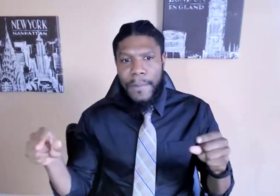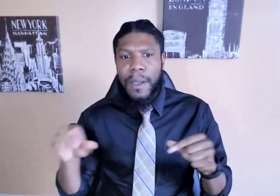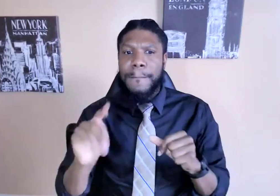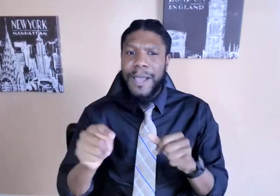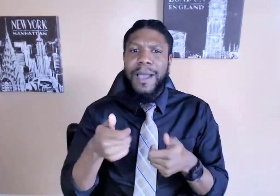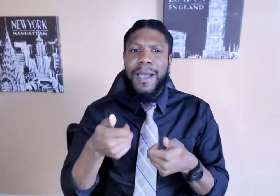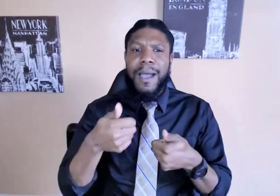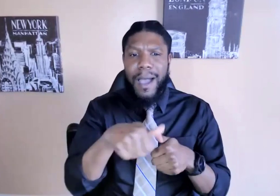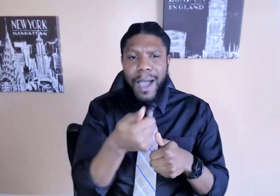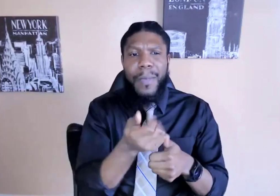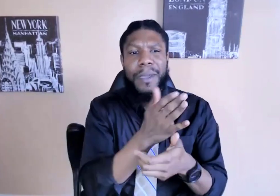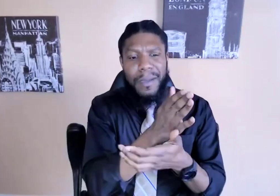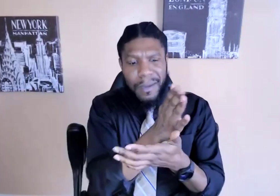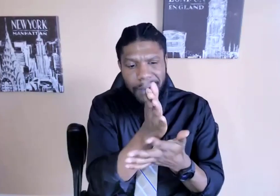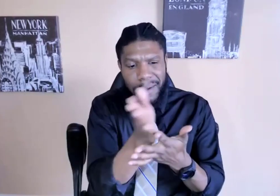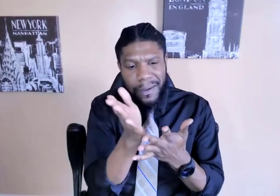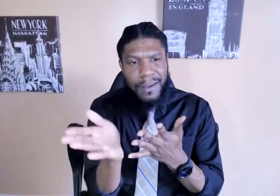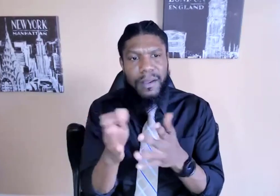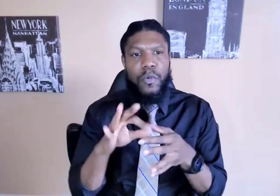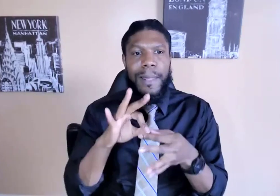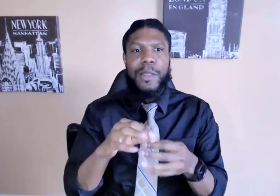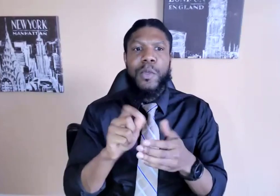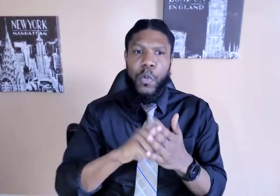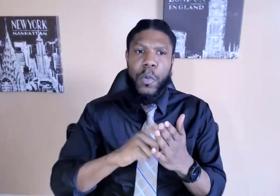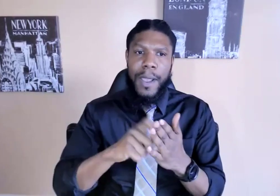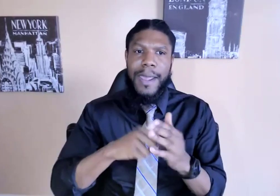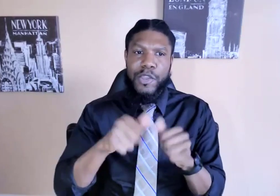work on. Kat, if you would like to share.